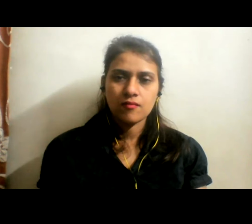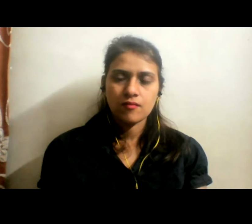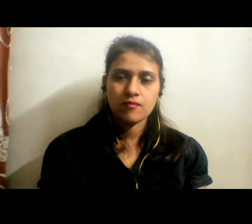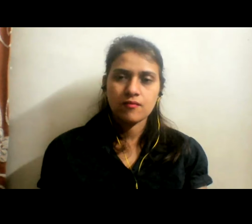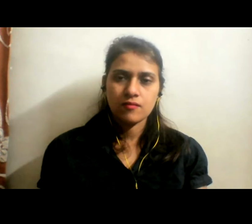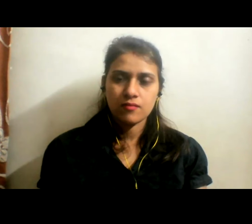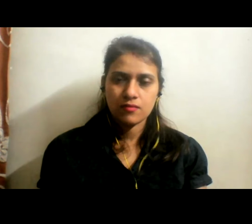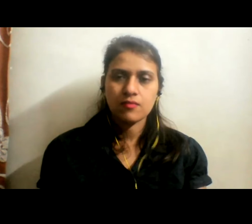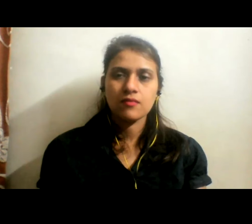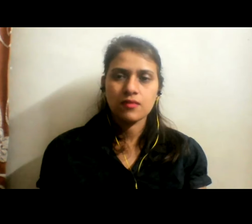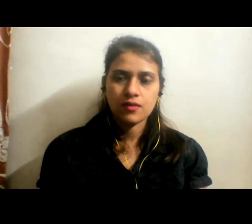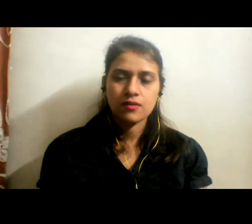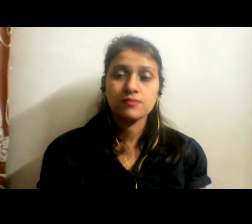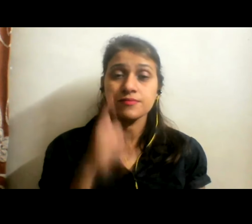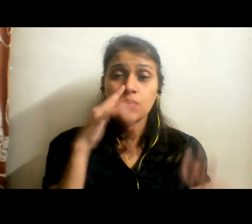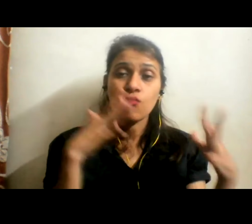sample of from